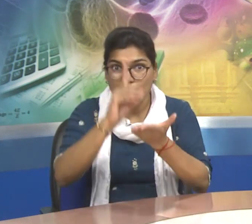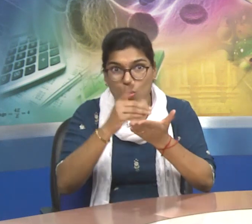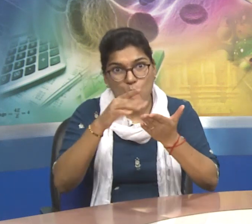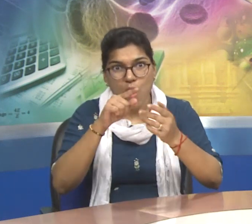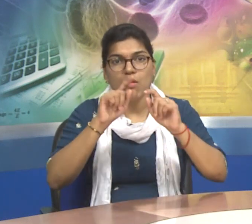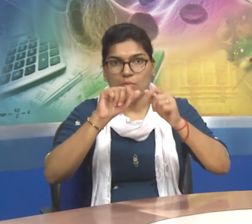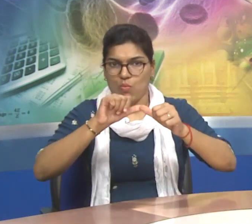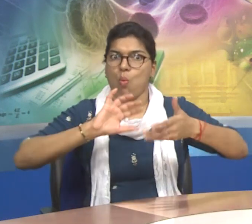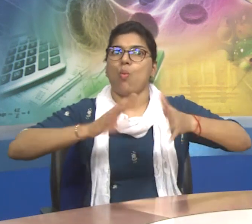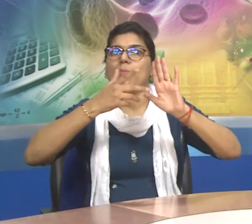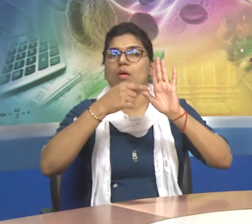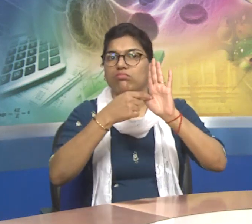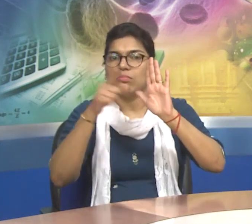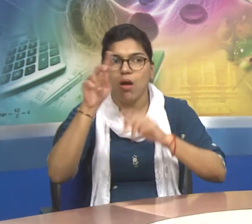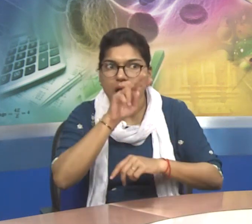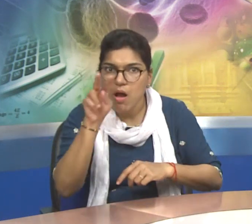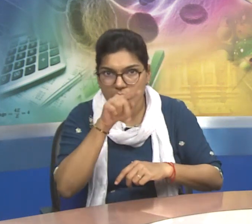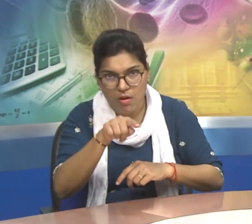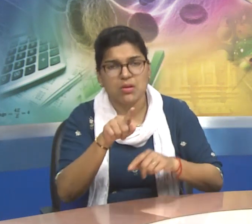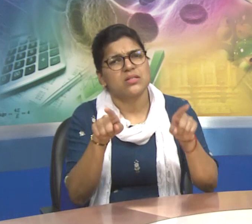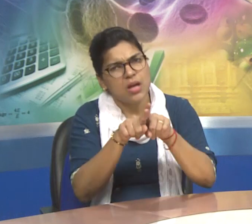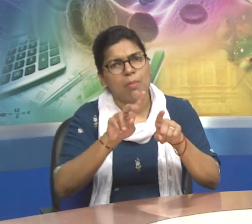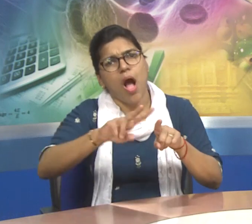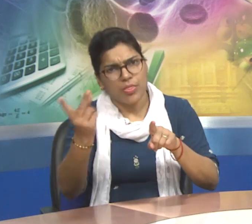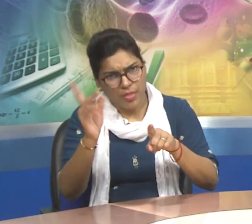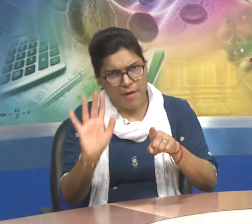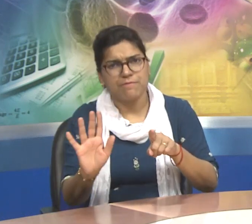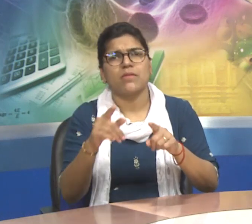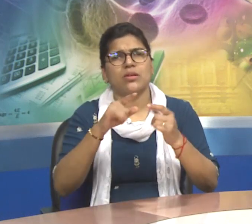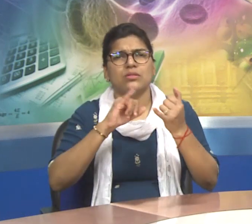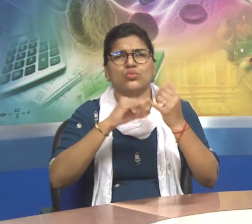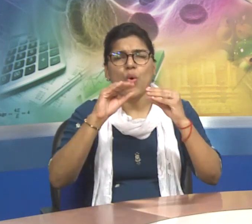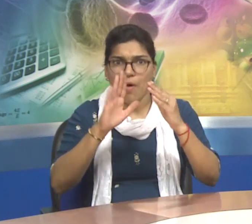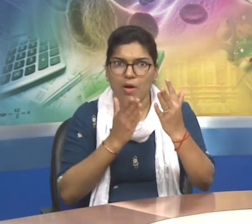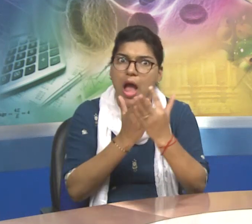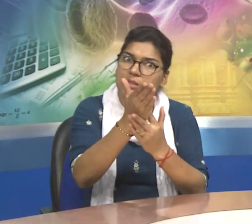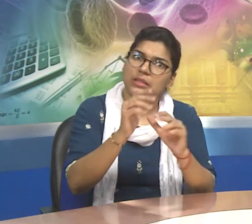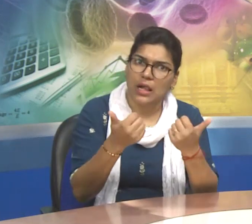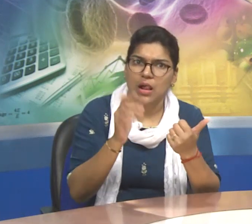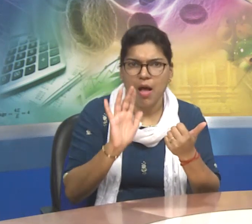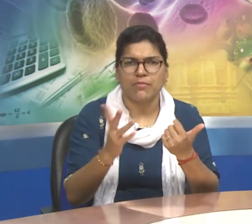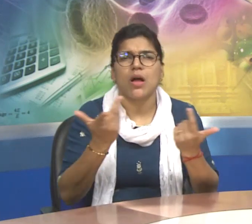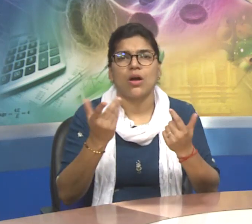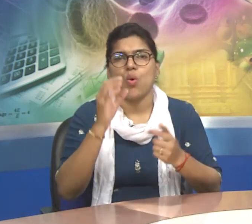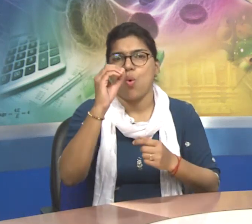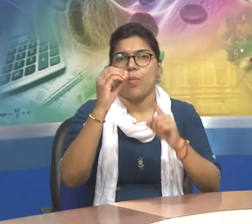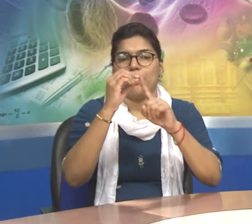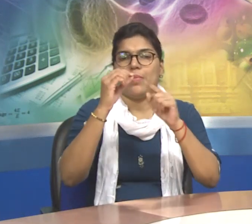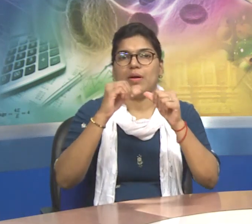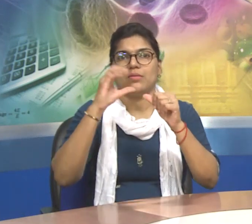which is an authentication and accessible software provided by